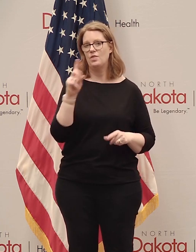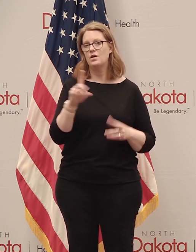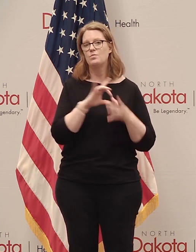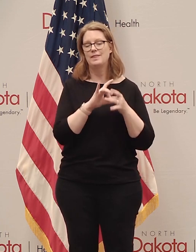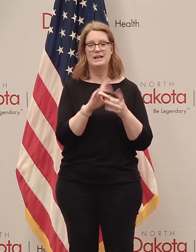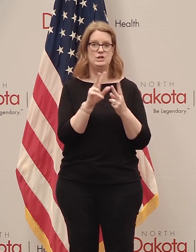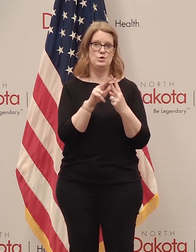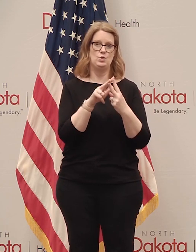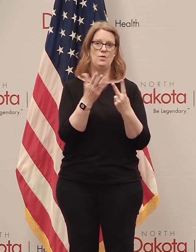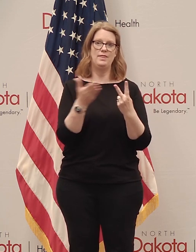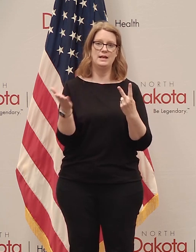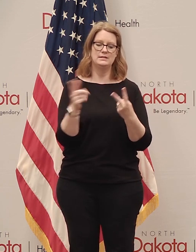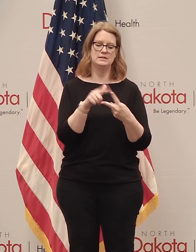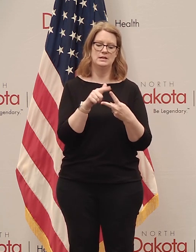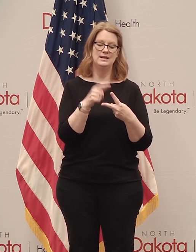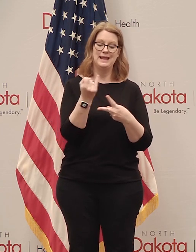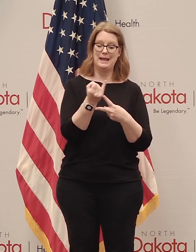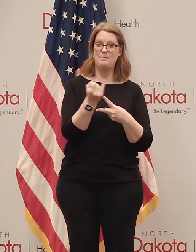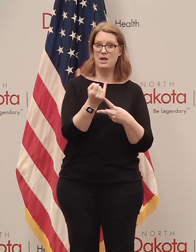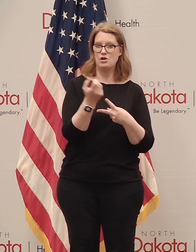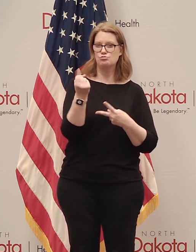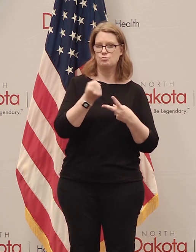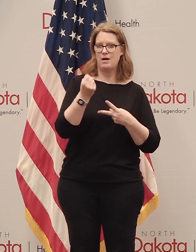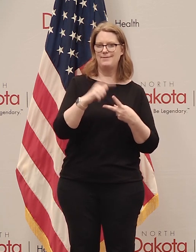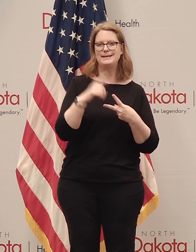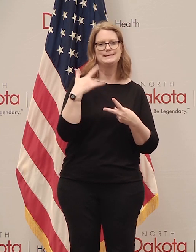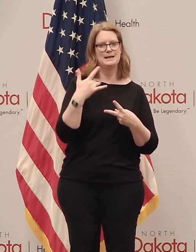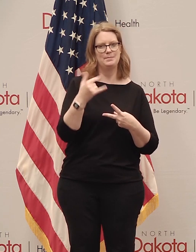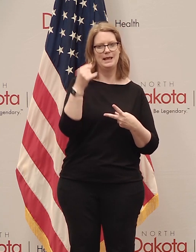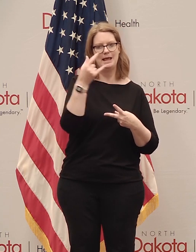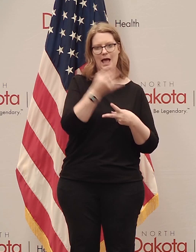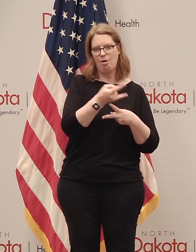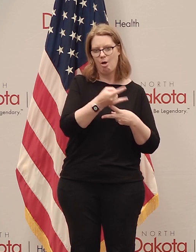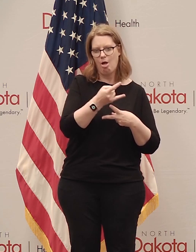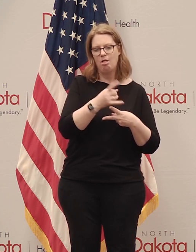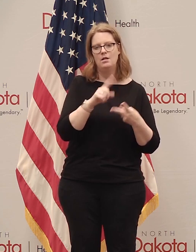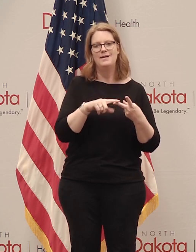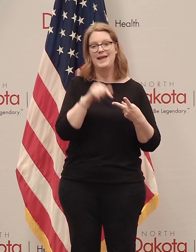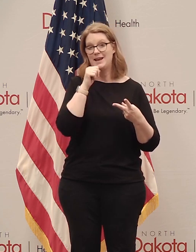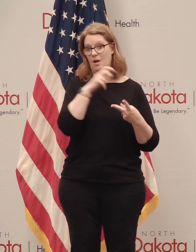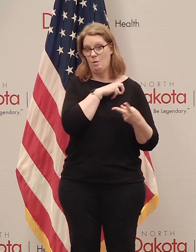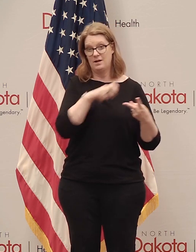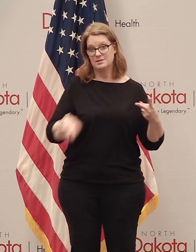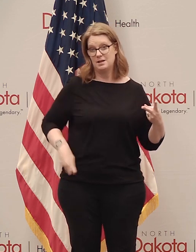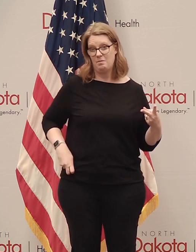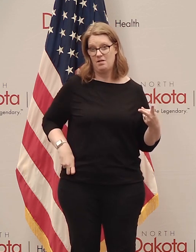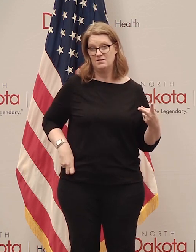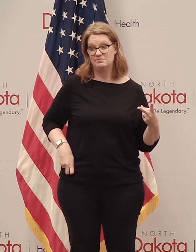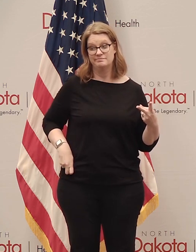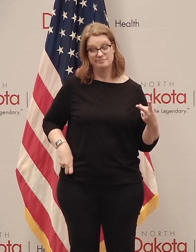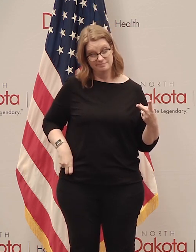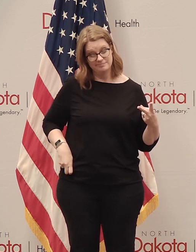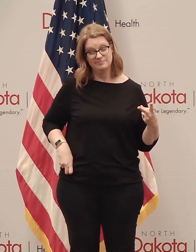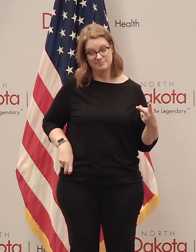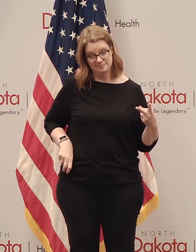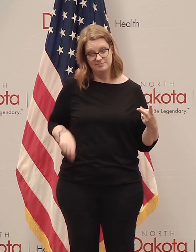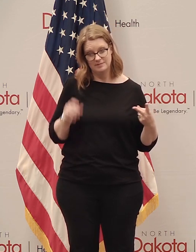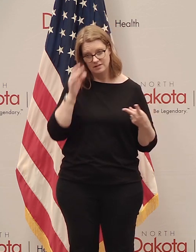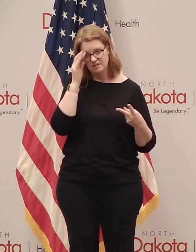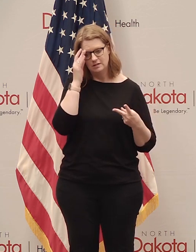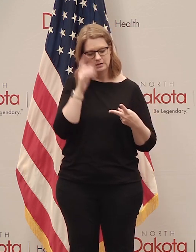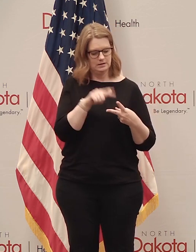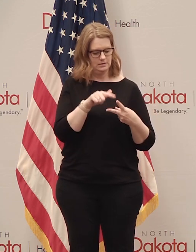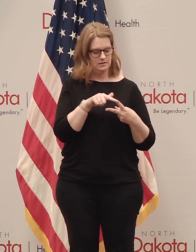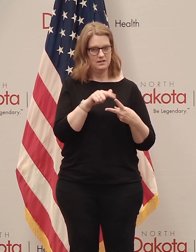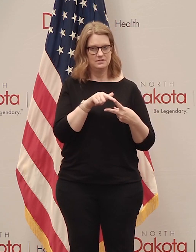to two things: impaired driving, typically alcohol, and not wearing a seatbelt. Those things are things that are alcohol and